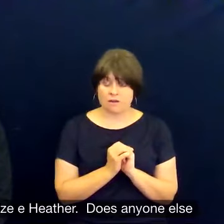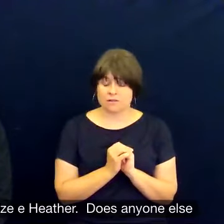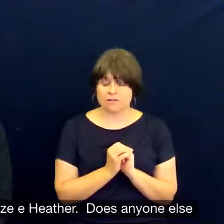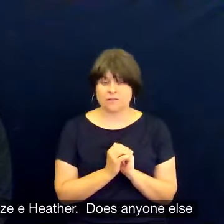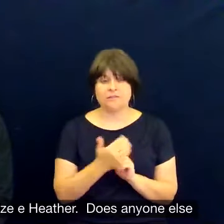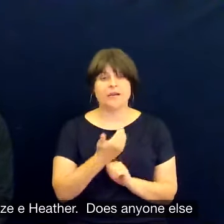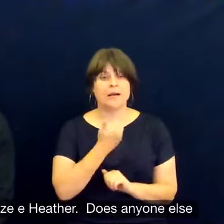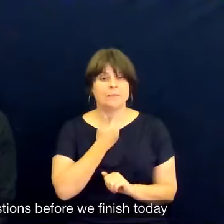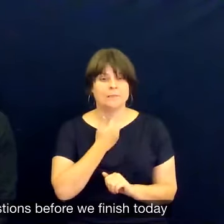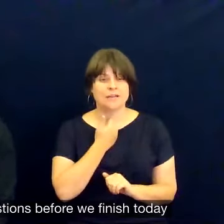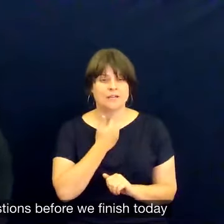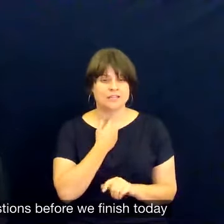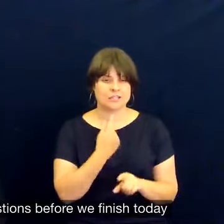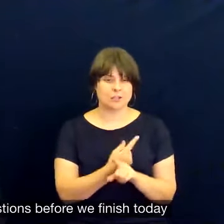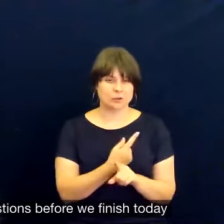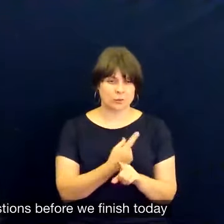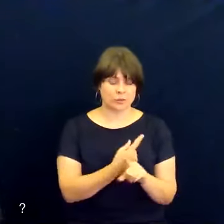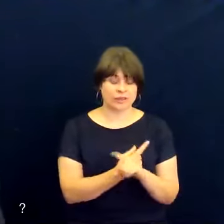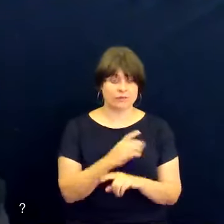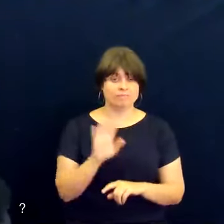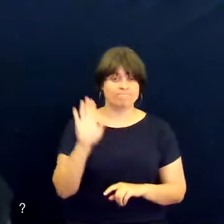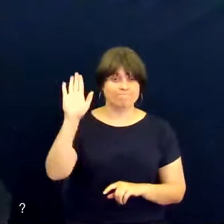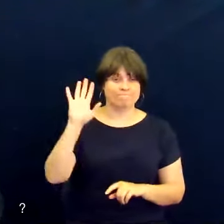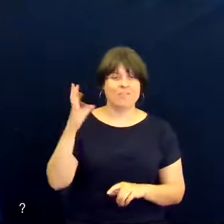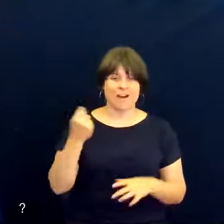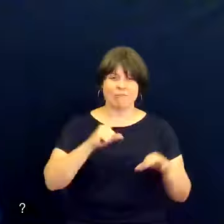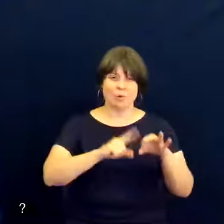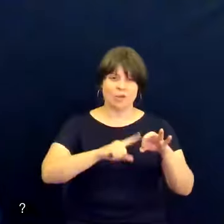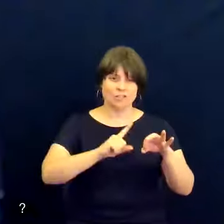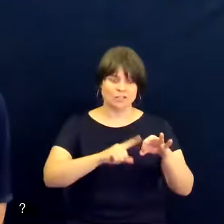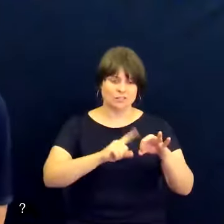It's Meredith speaking. I have a question.